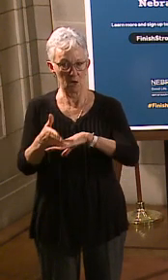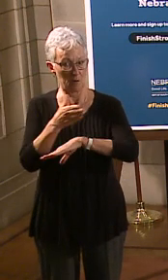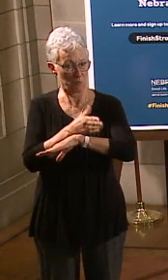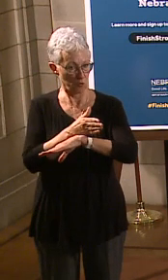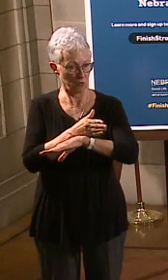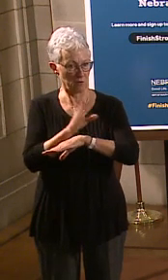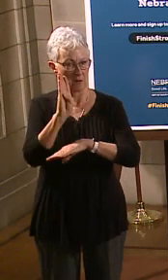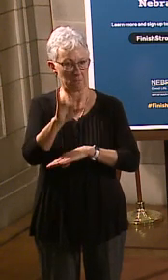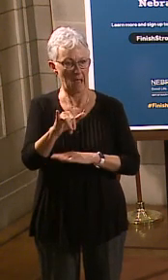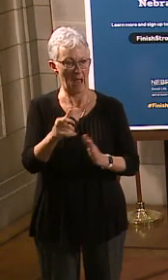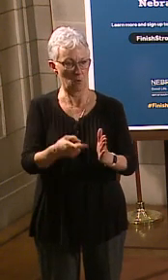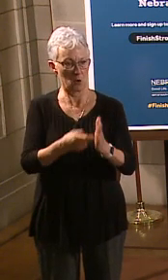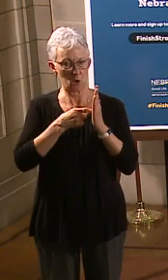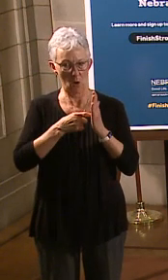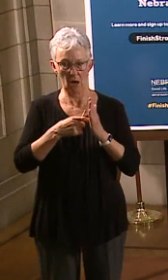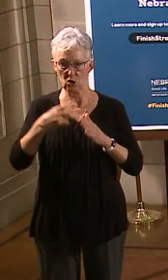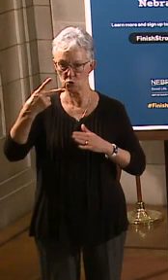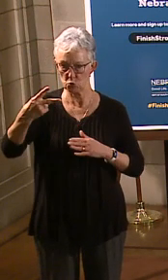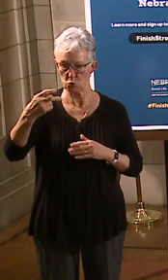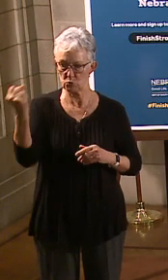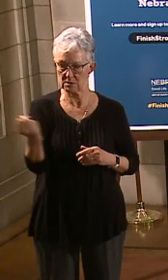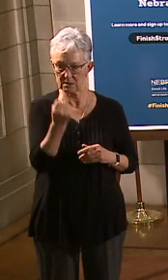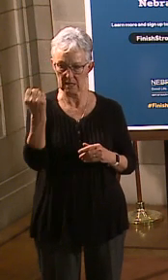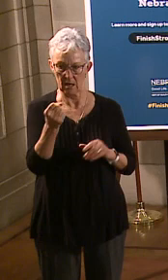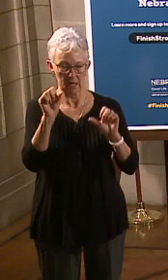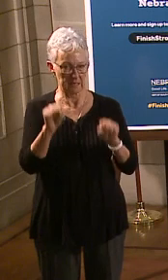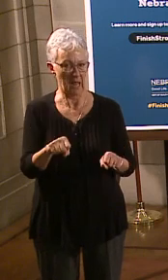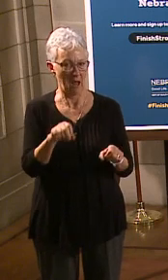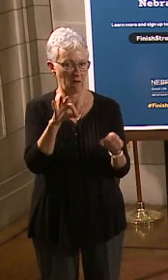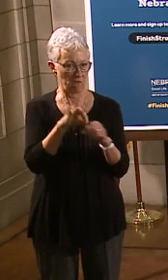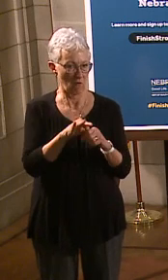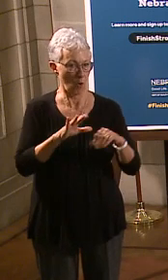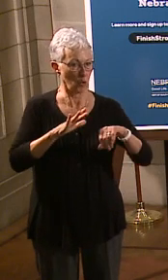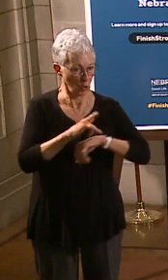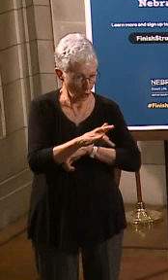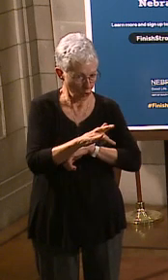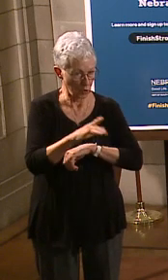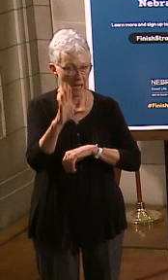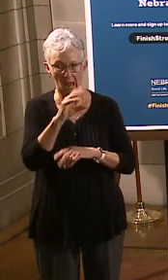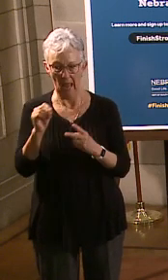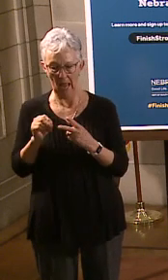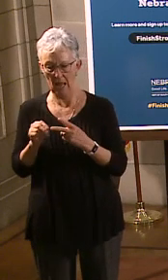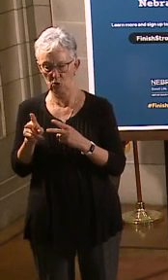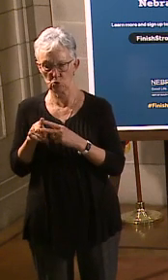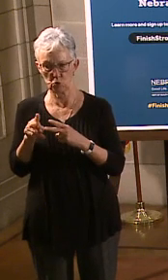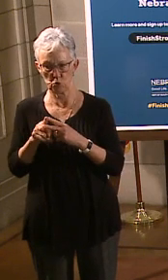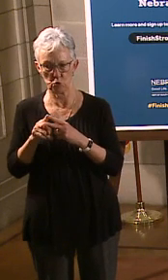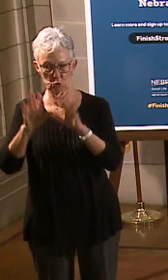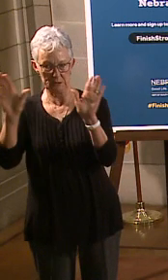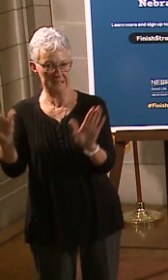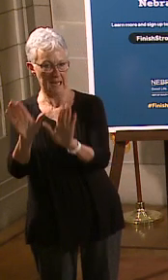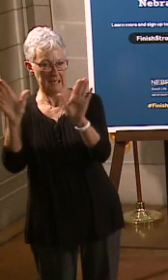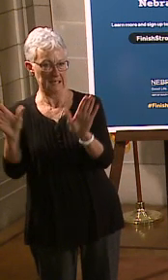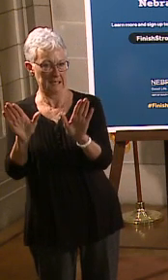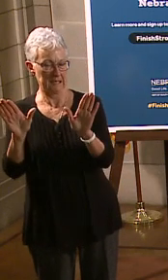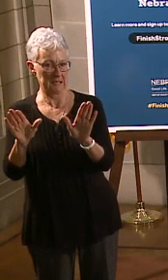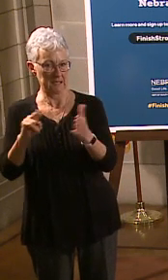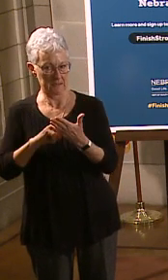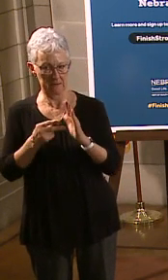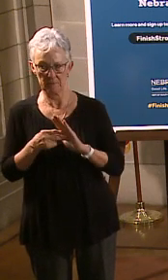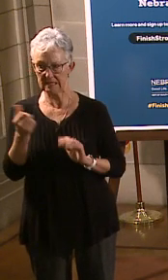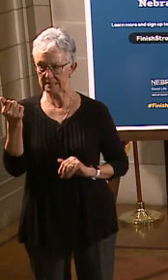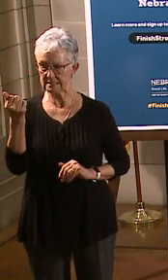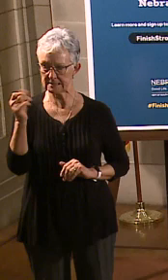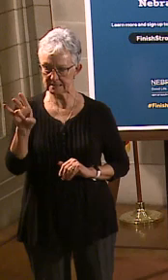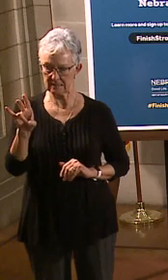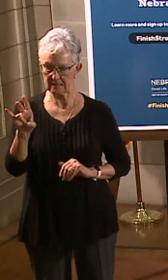2 Saturdays of early voting, as well as the option for 2 Sundays. That means 19 days of early, or 17 days